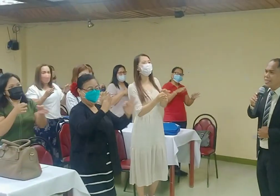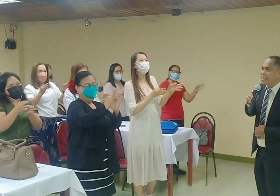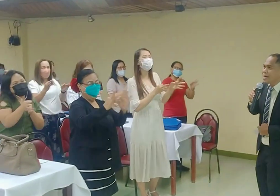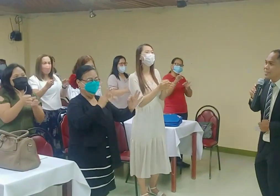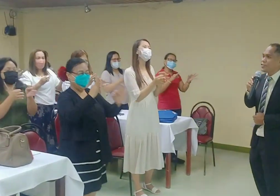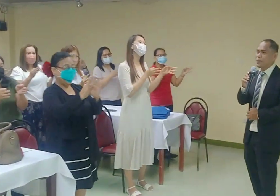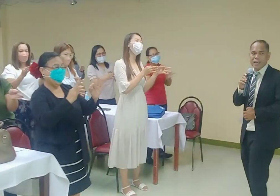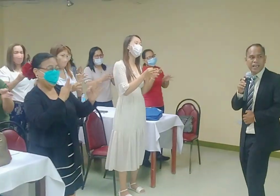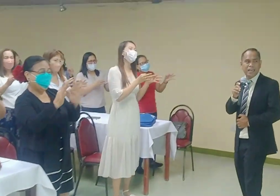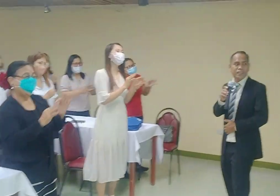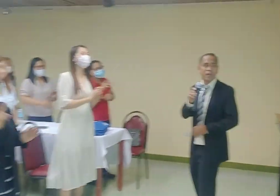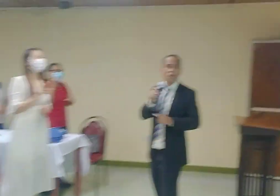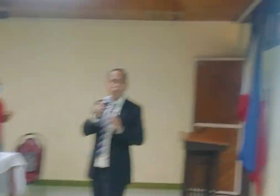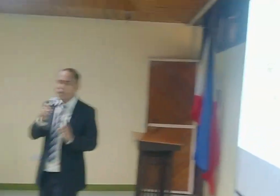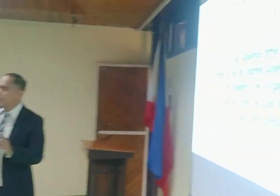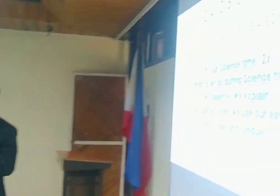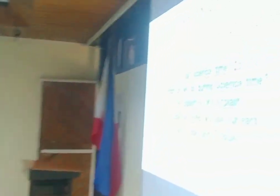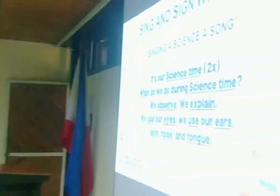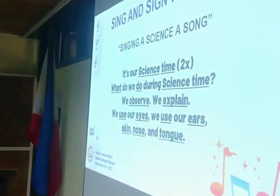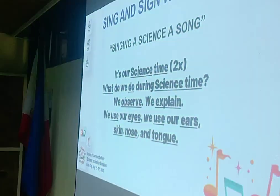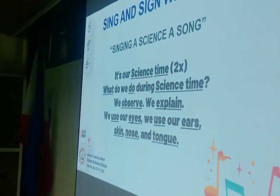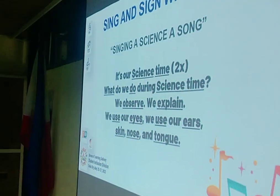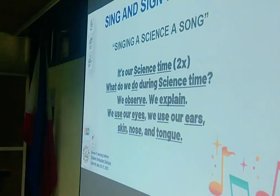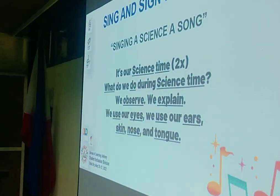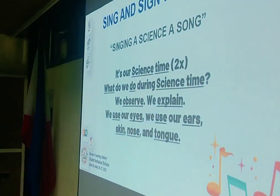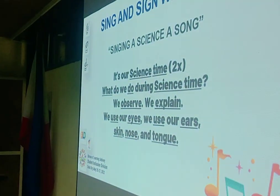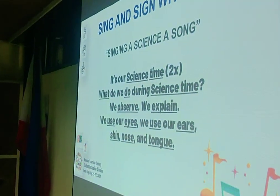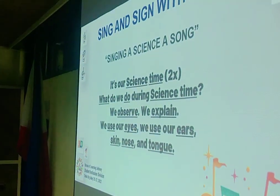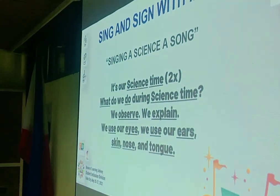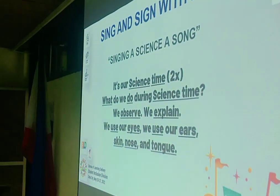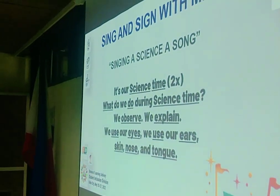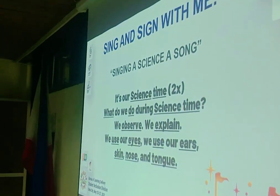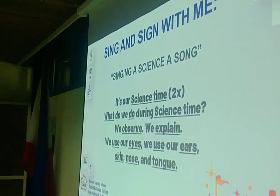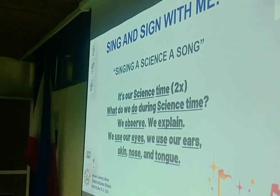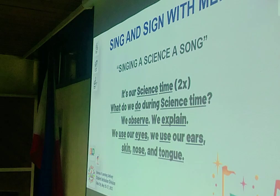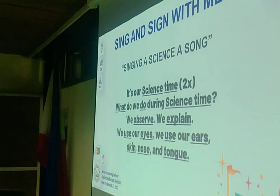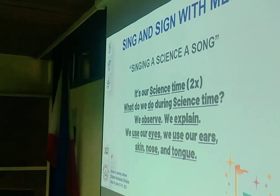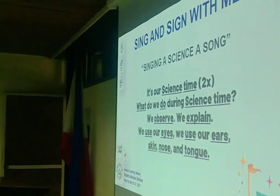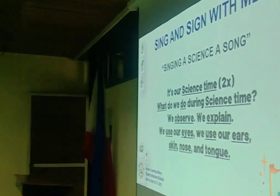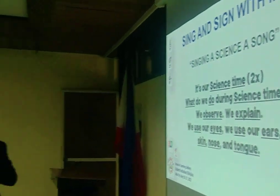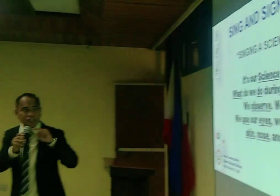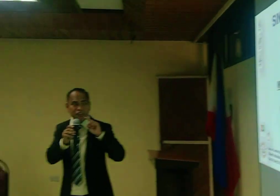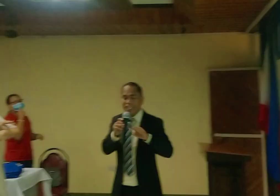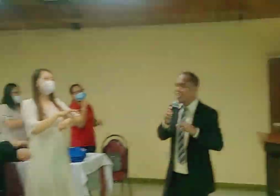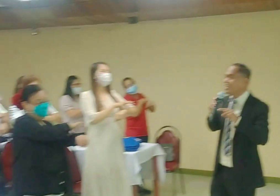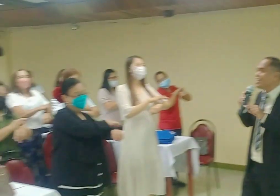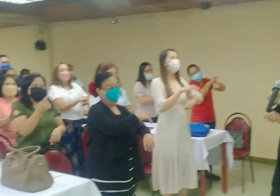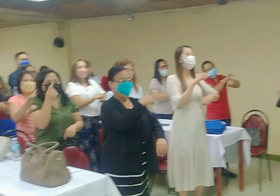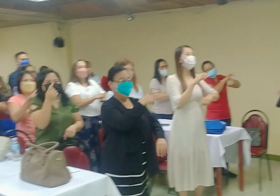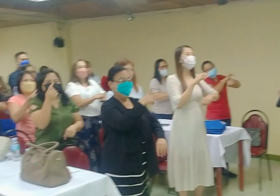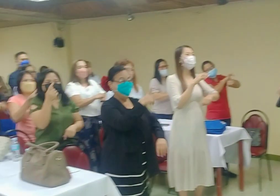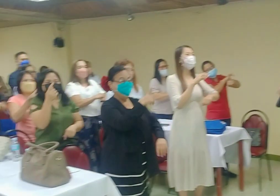we explain, we use our eyes, we use our ears, skin.